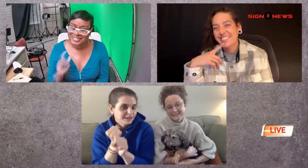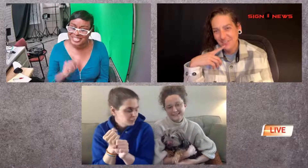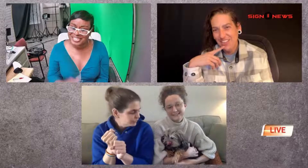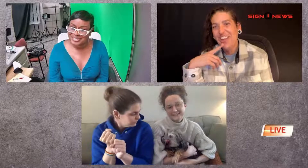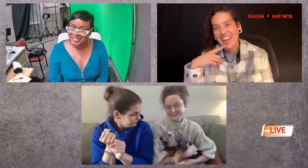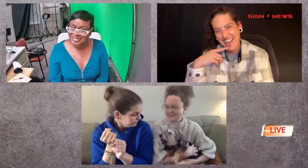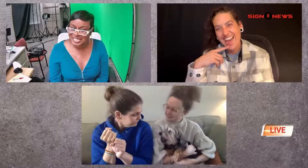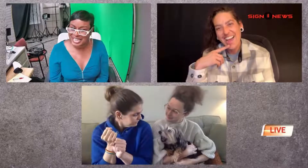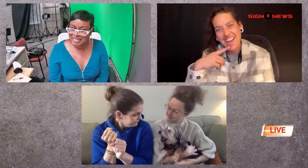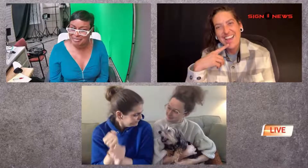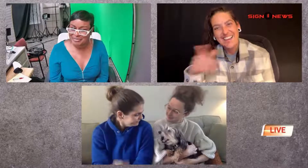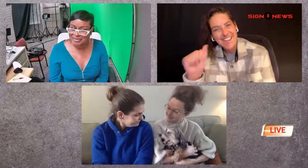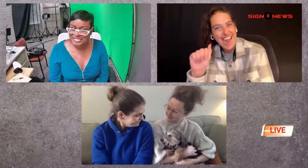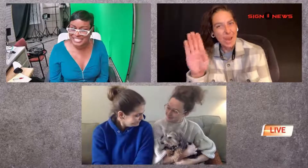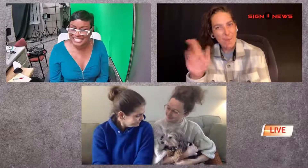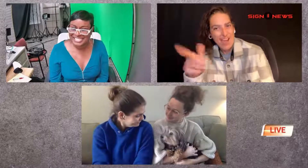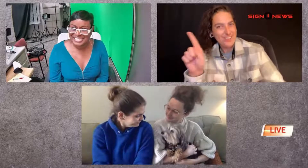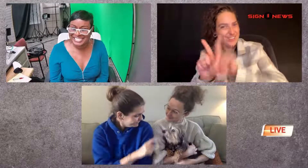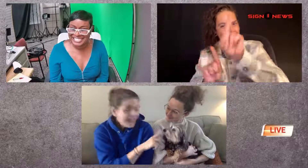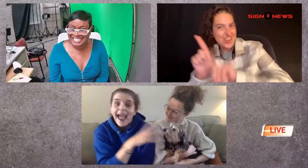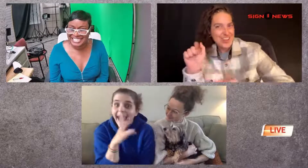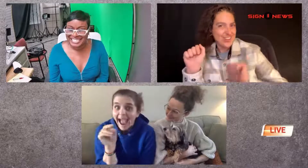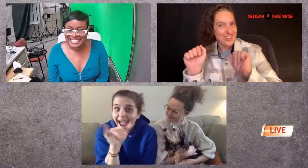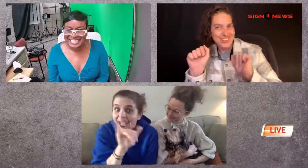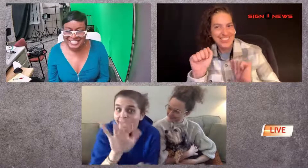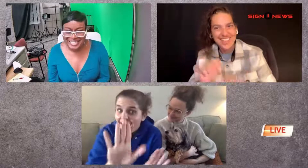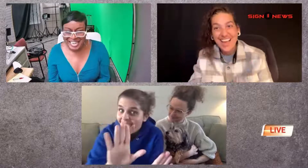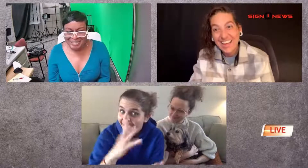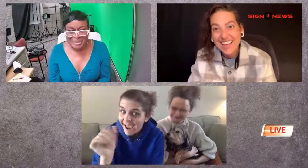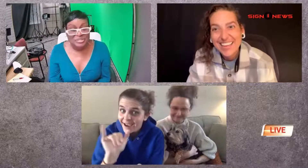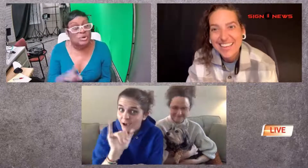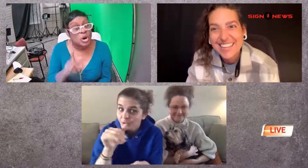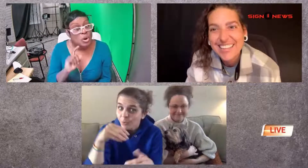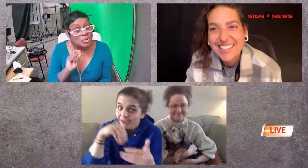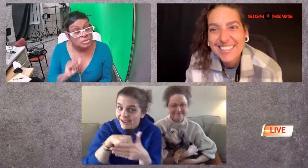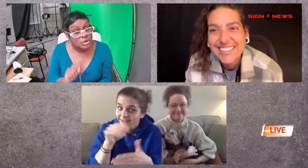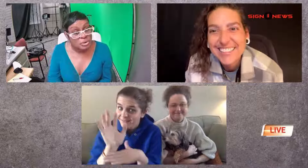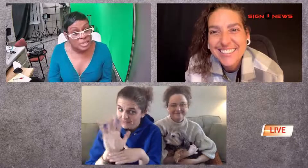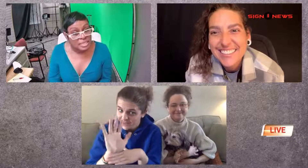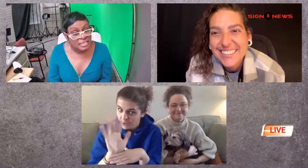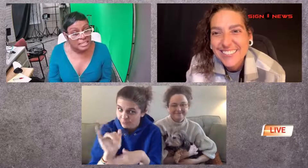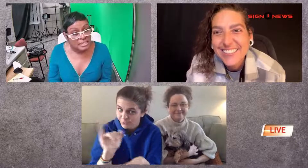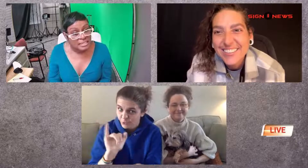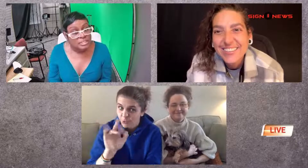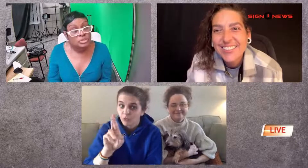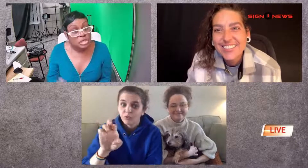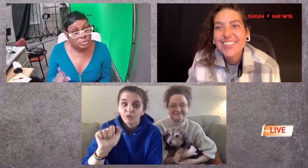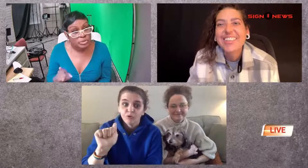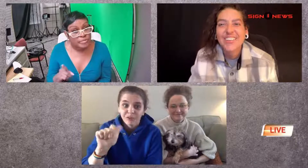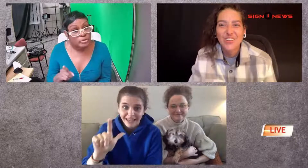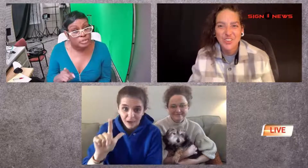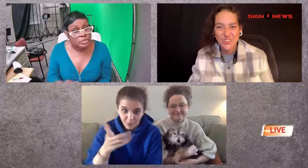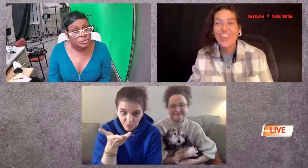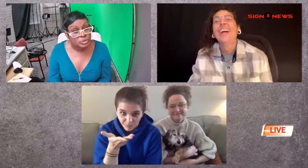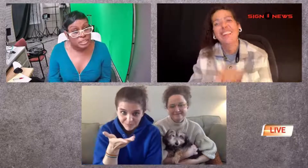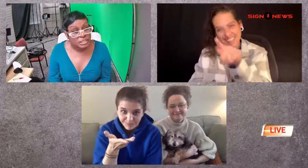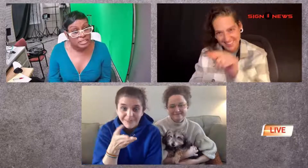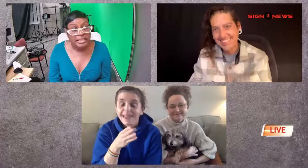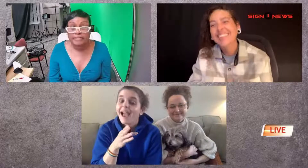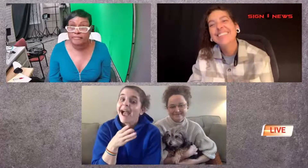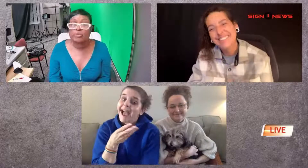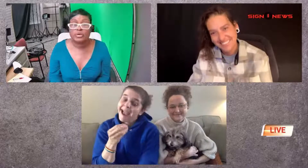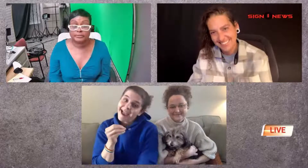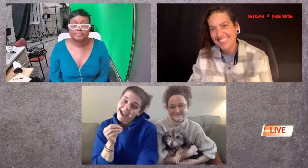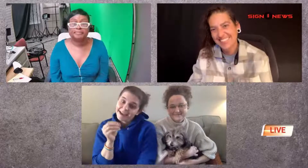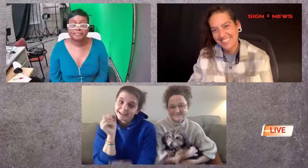So she has 2 stage performances. Look at Annabelle the Store. Oh, also, she was also in the film too, in